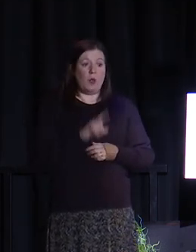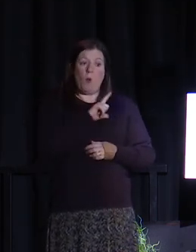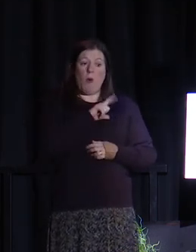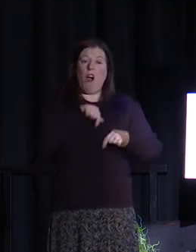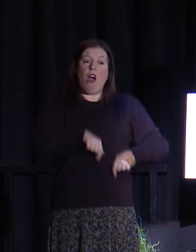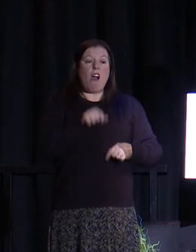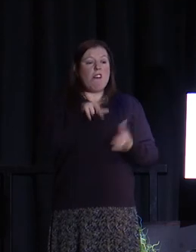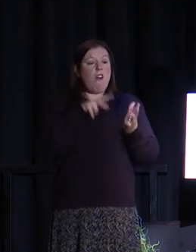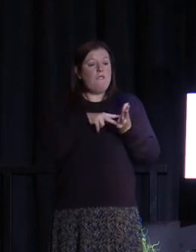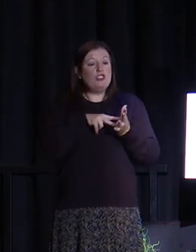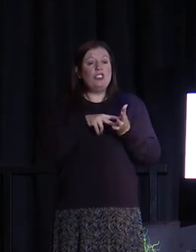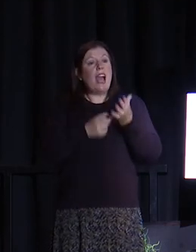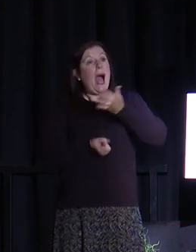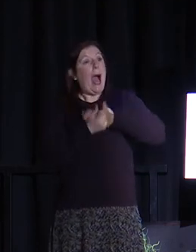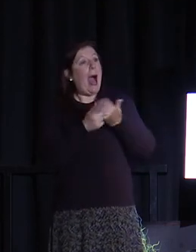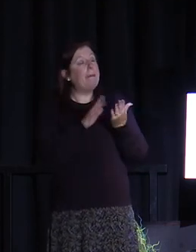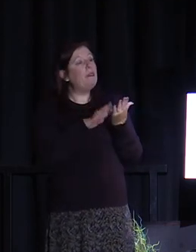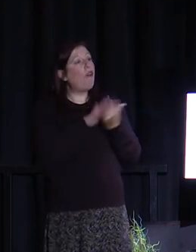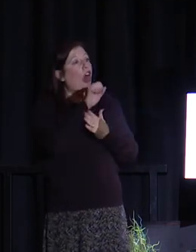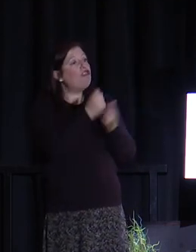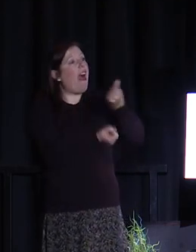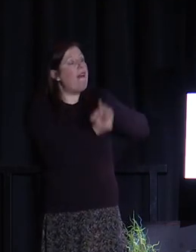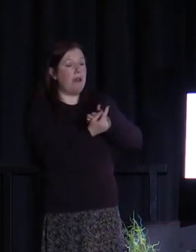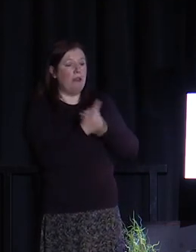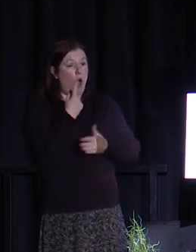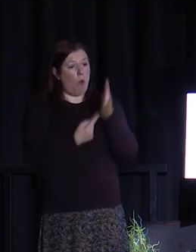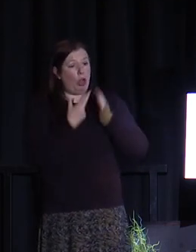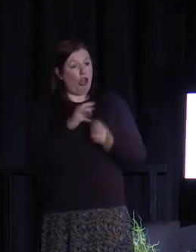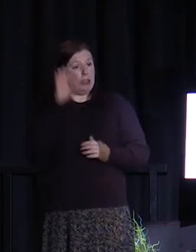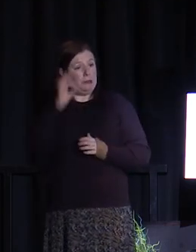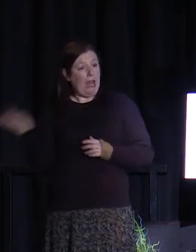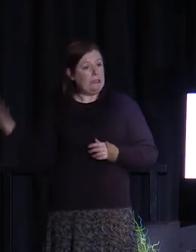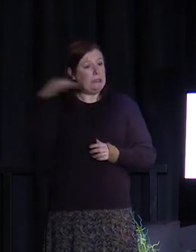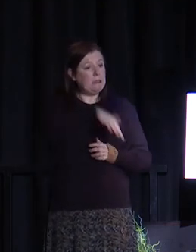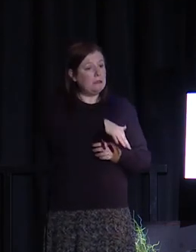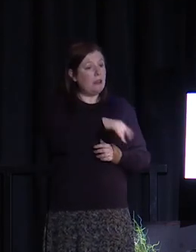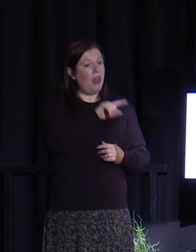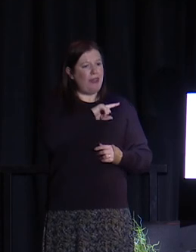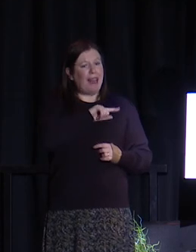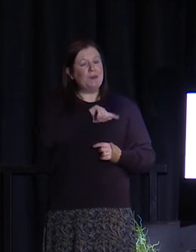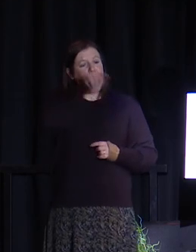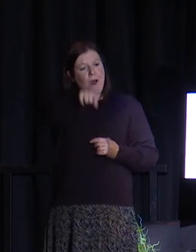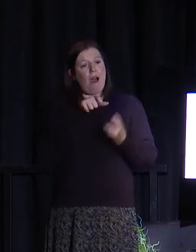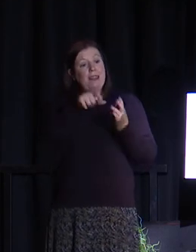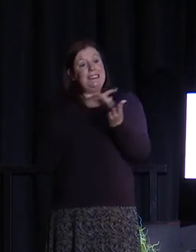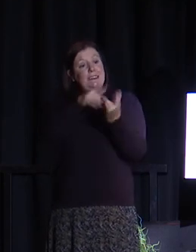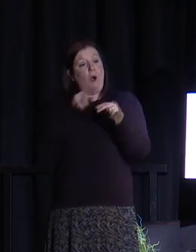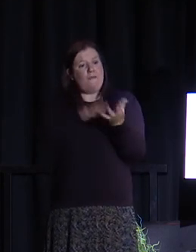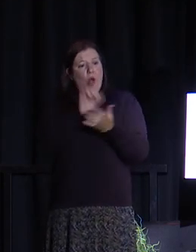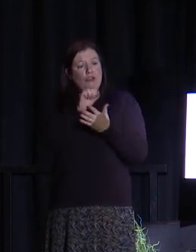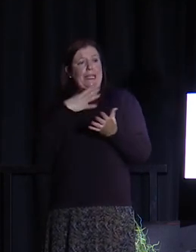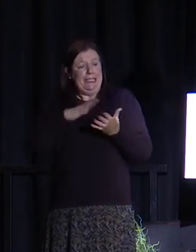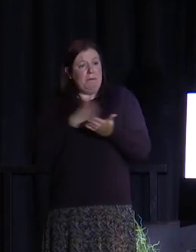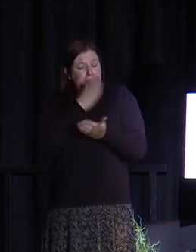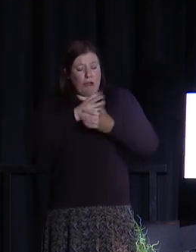one time in culture in the city. So we've got a huge challenge to ensure that the city of culture is relevant to more and more people. So our team